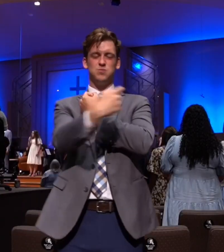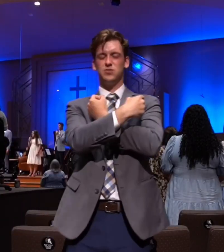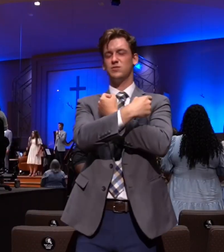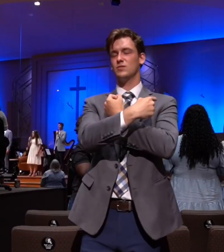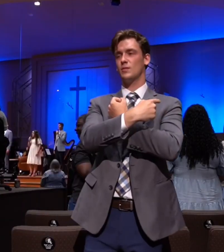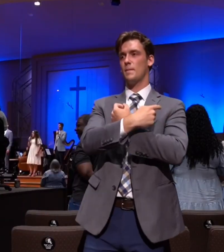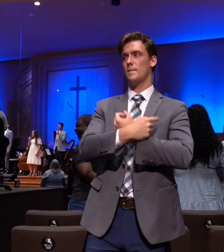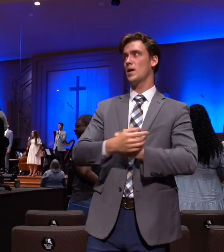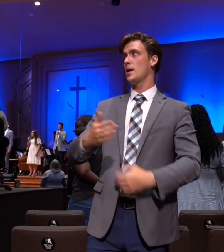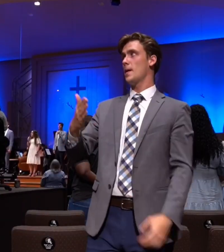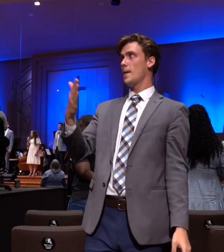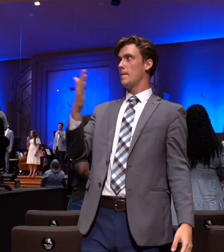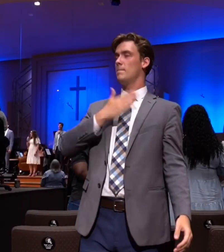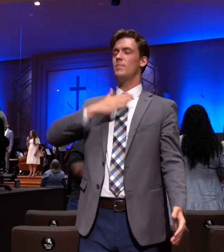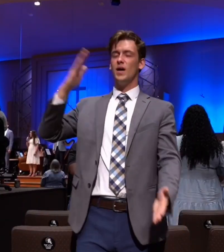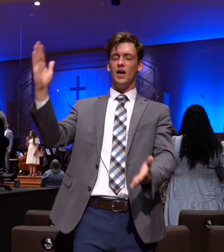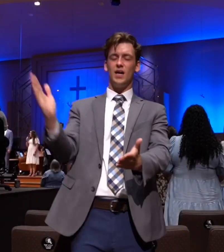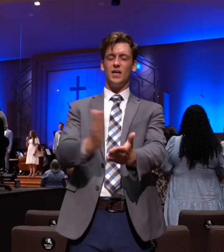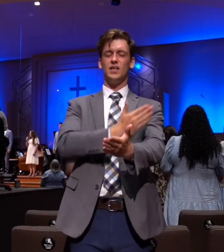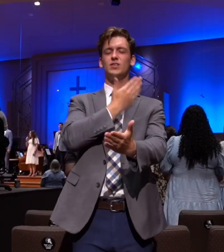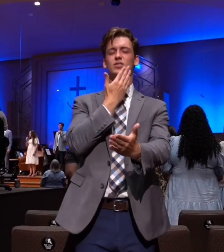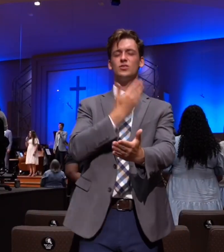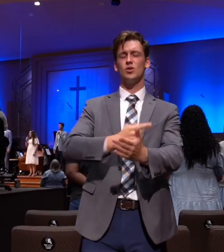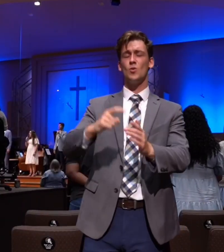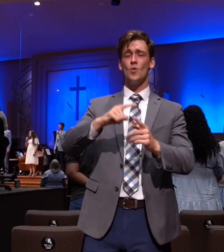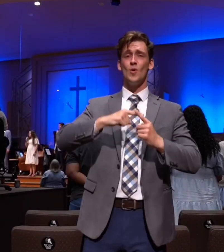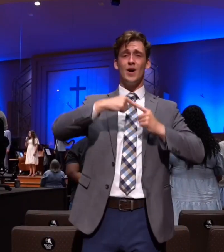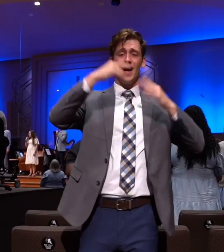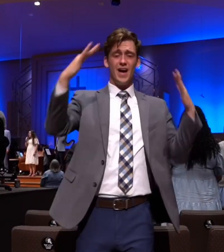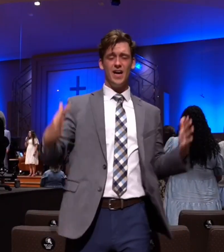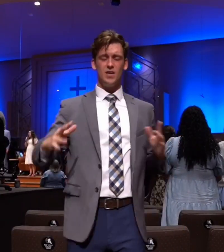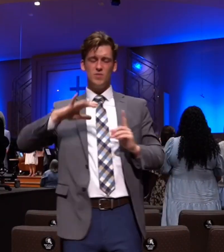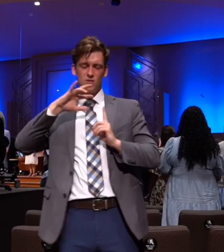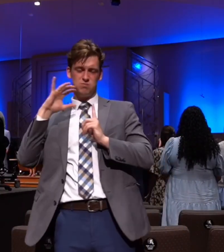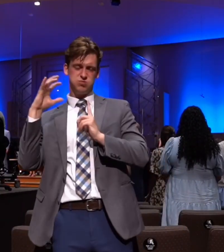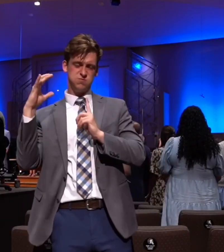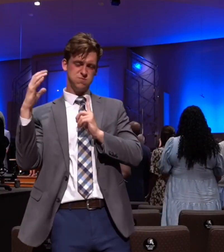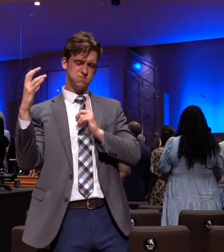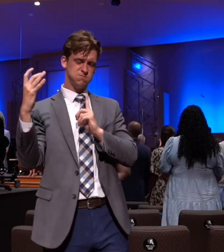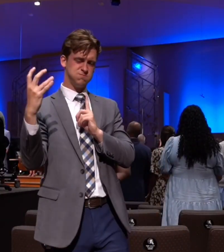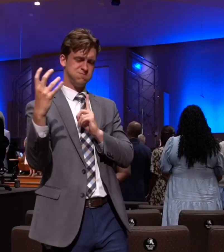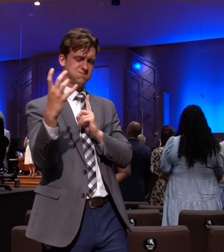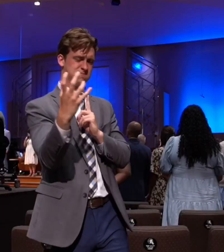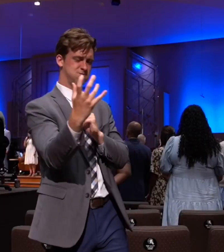My song when enemies surround me,